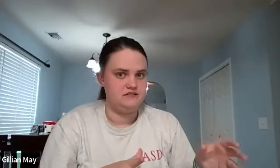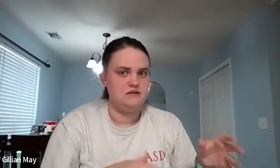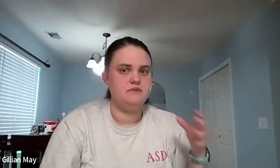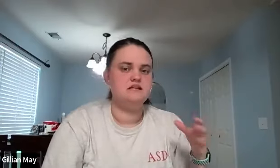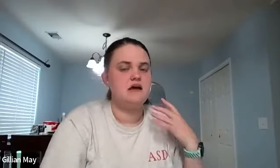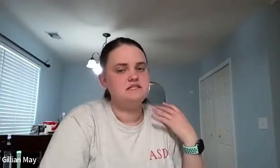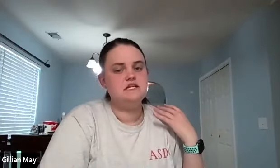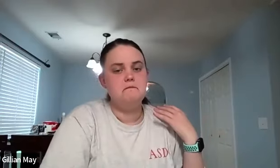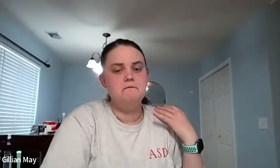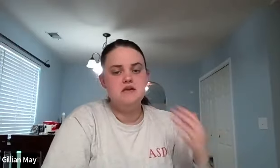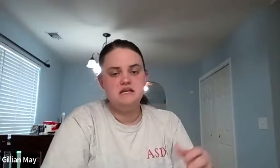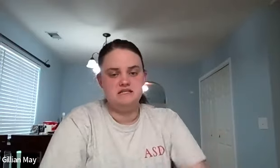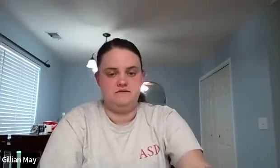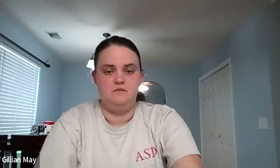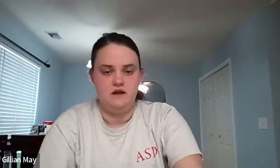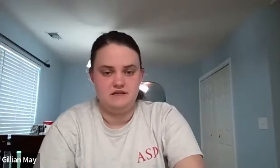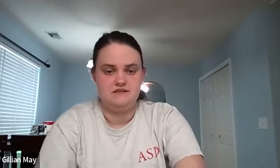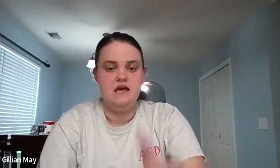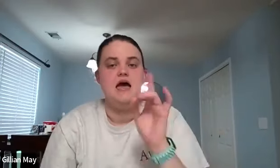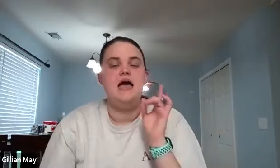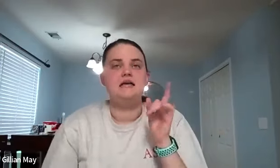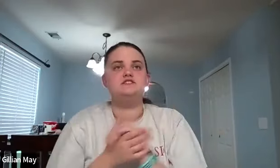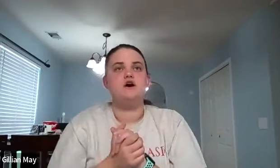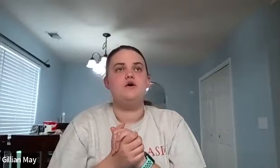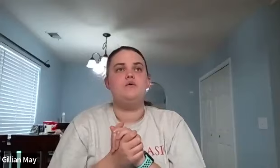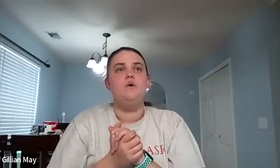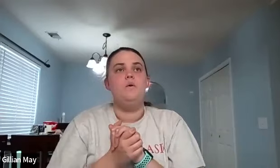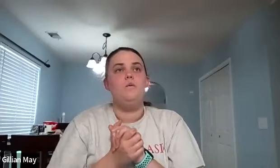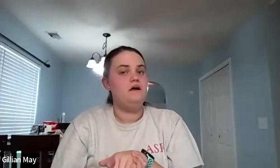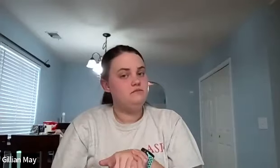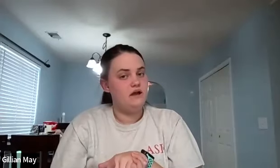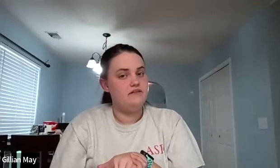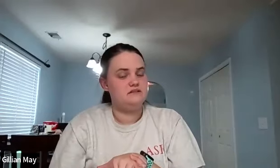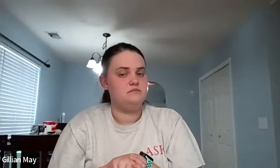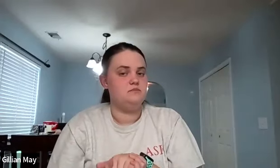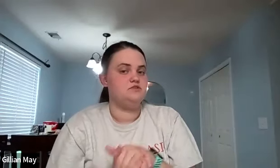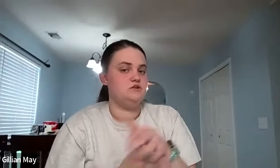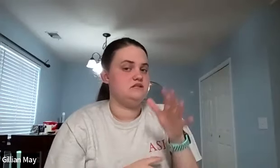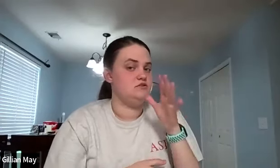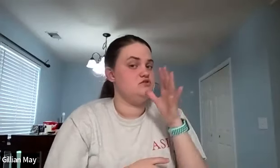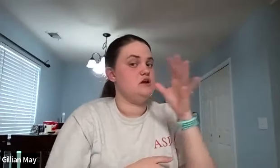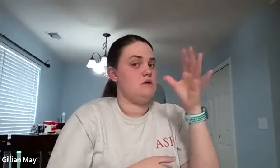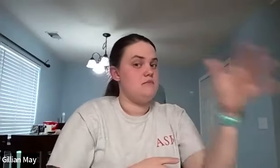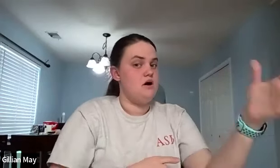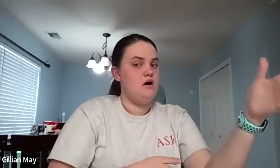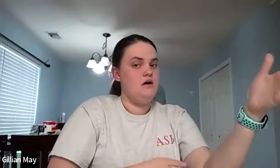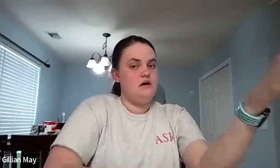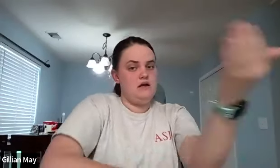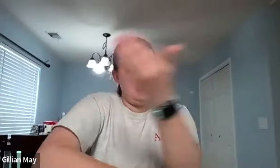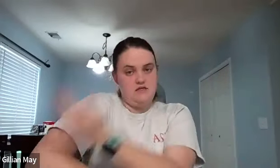it? Because I've seen it many different ways. And so one way that some people do is they'll do that grandma and then